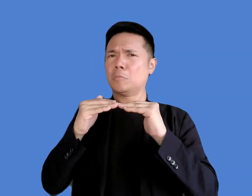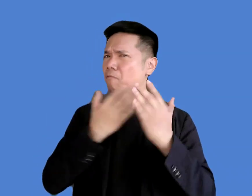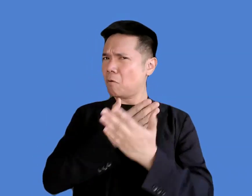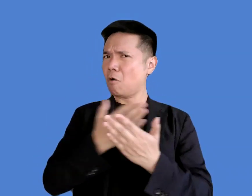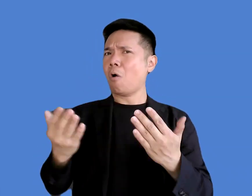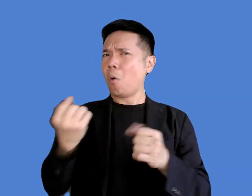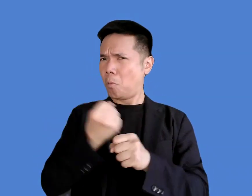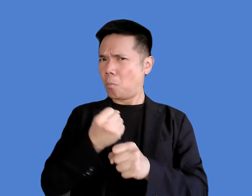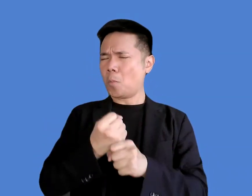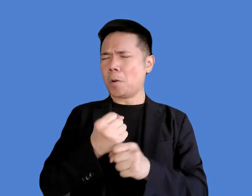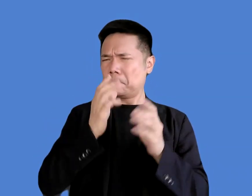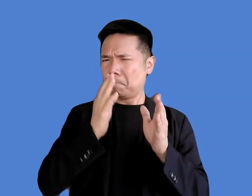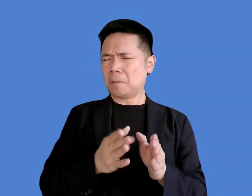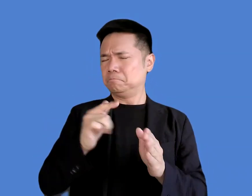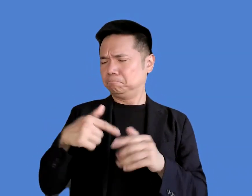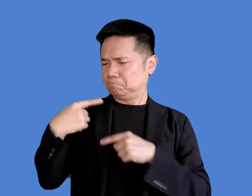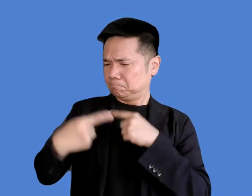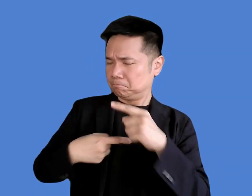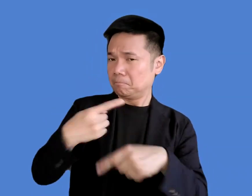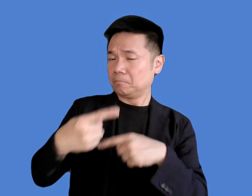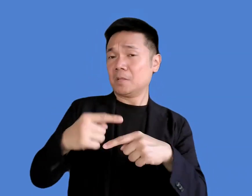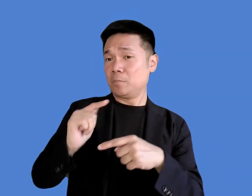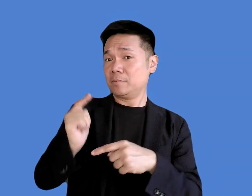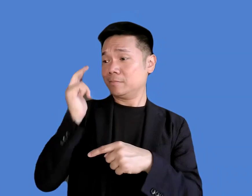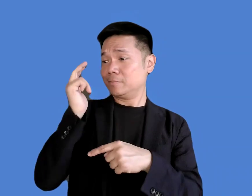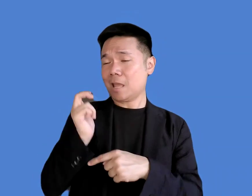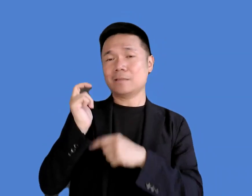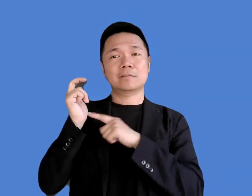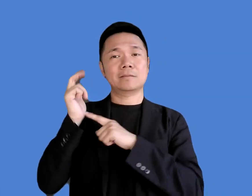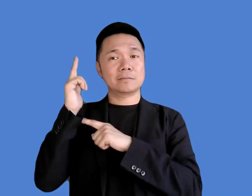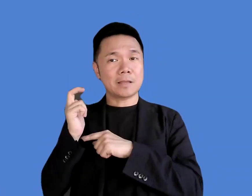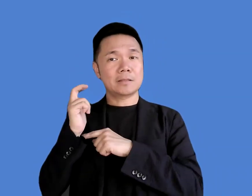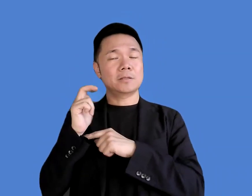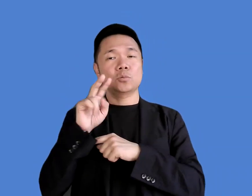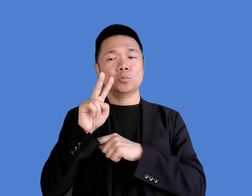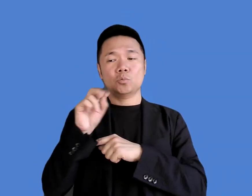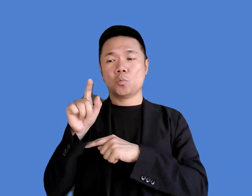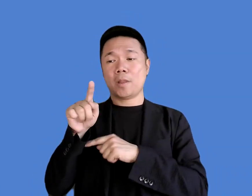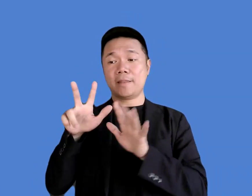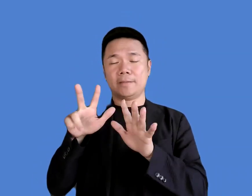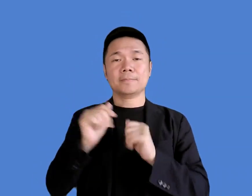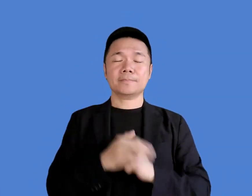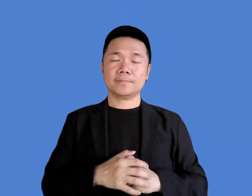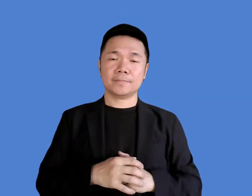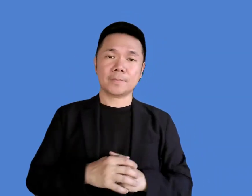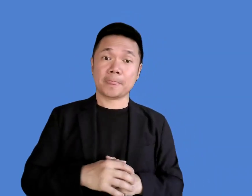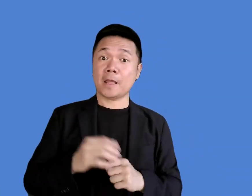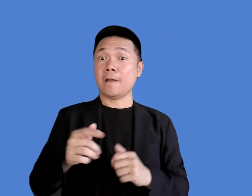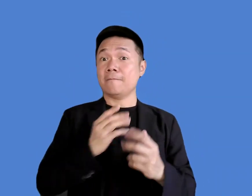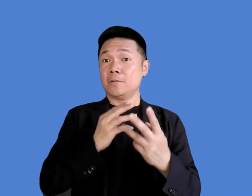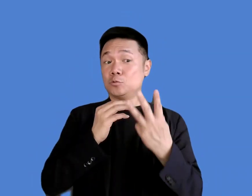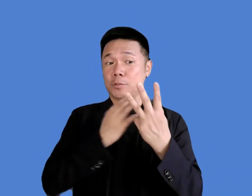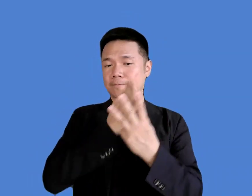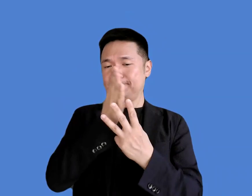global inclusion strategy since we first launched it in 2018. So we have focused our efforts around 3